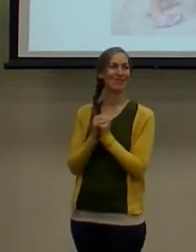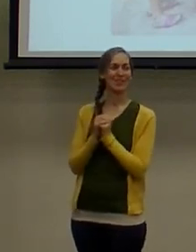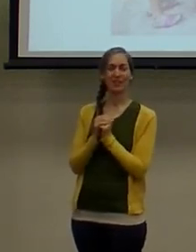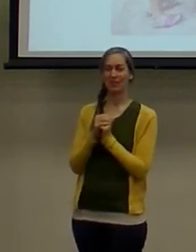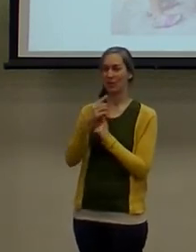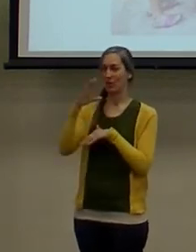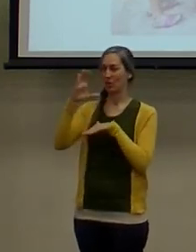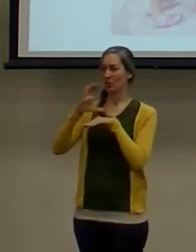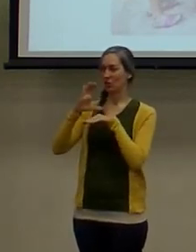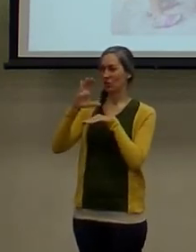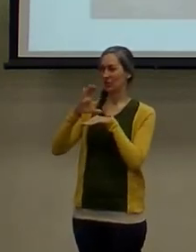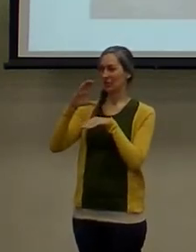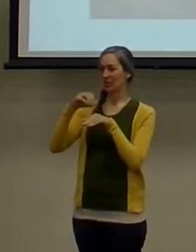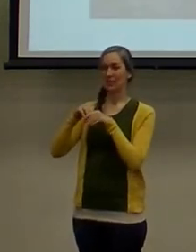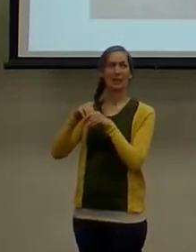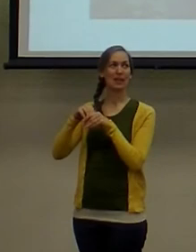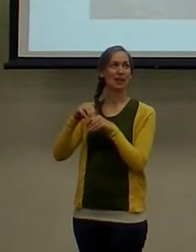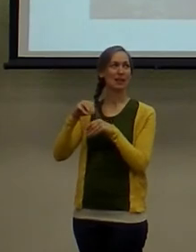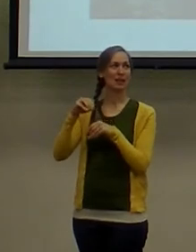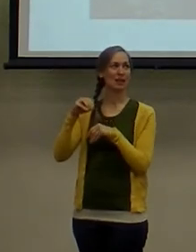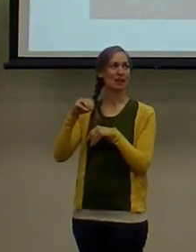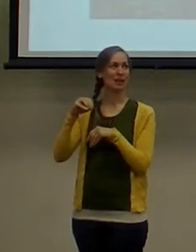Churches in Laos started.